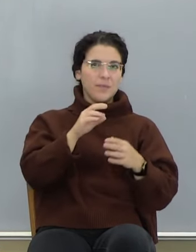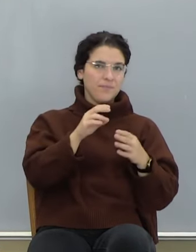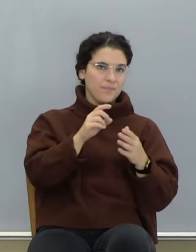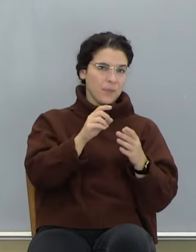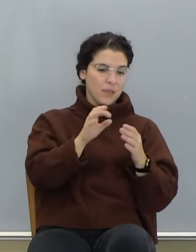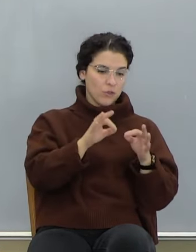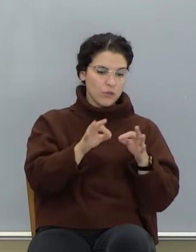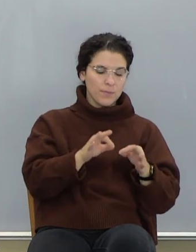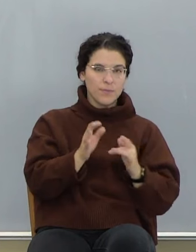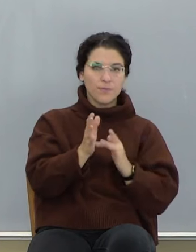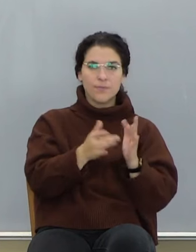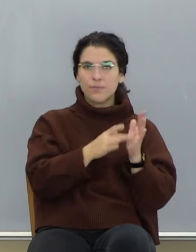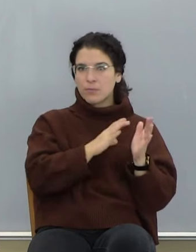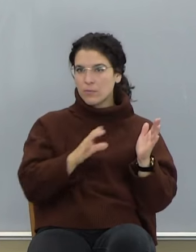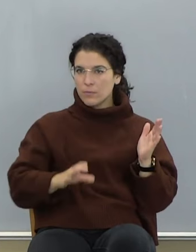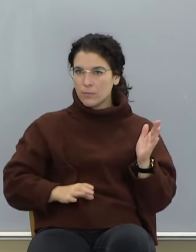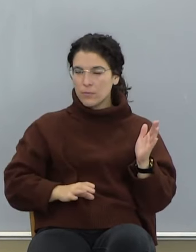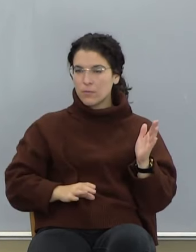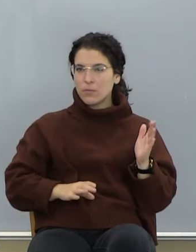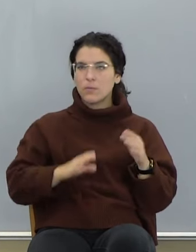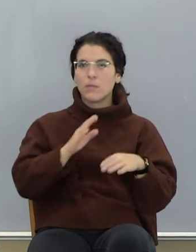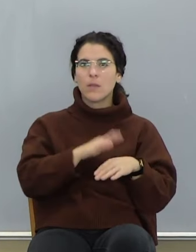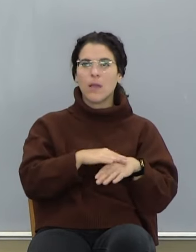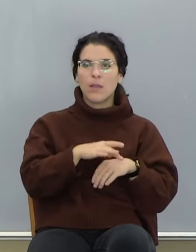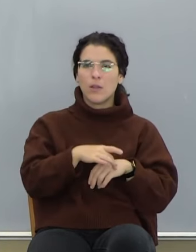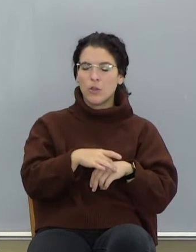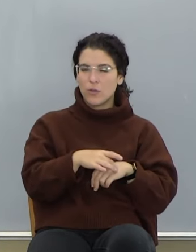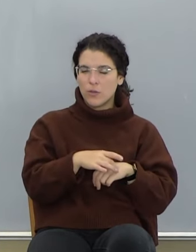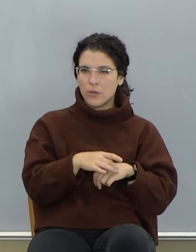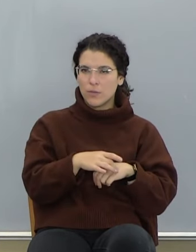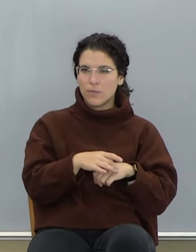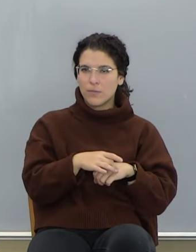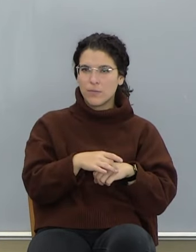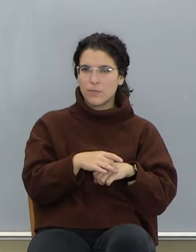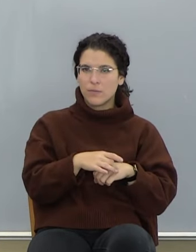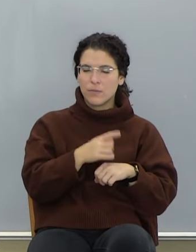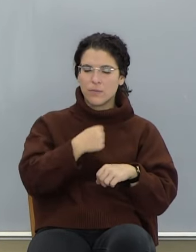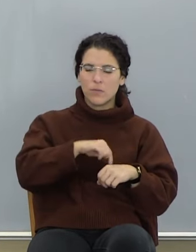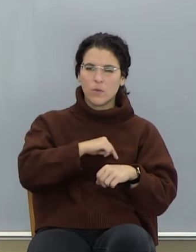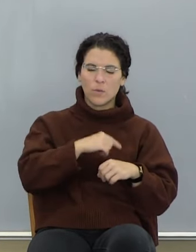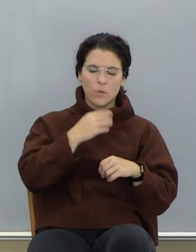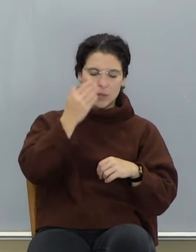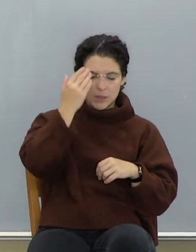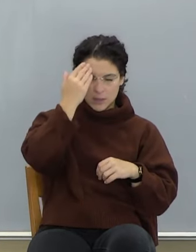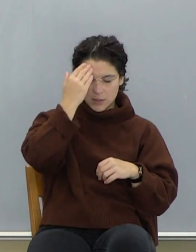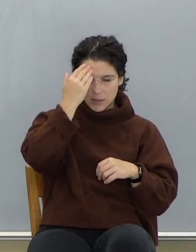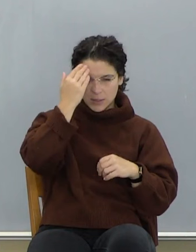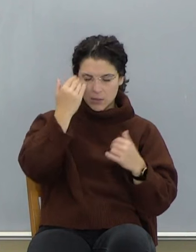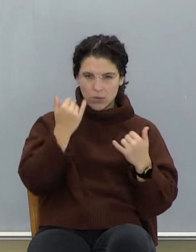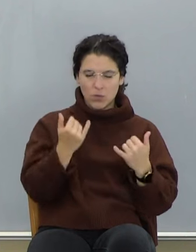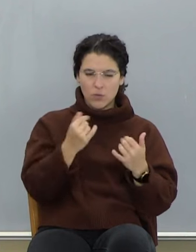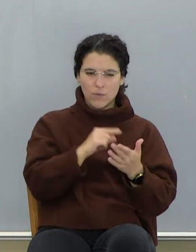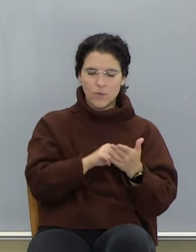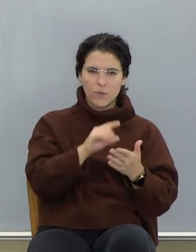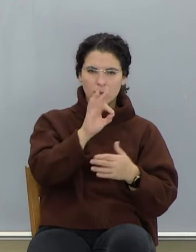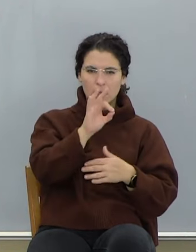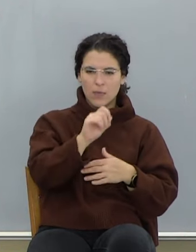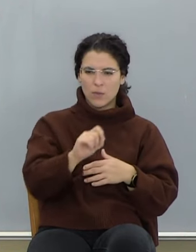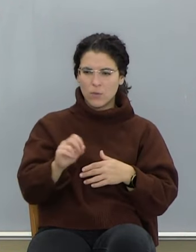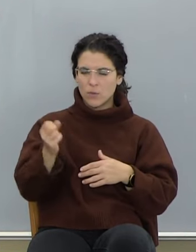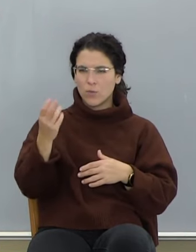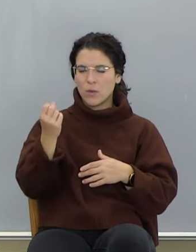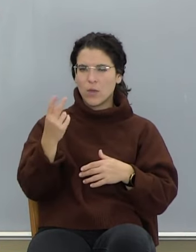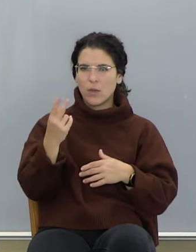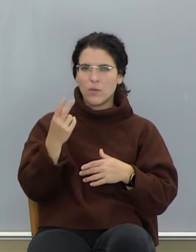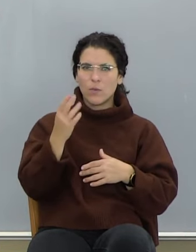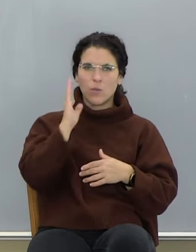description of Jesus Christ on the earth. We know verses 9 through verse